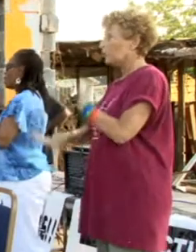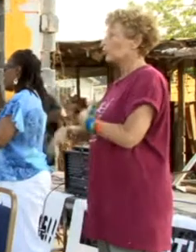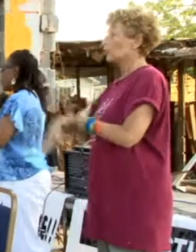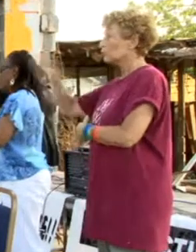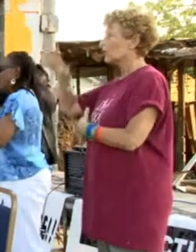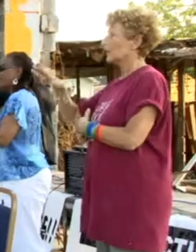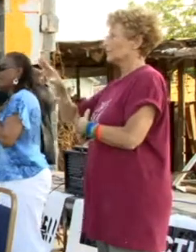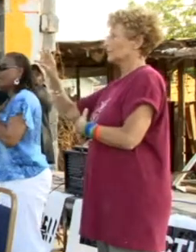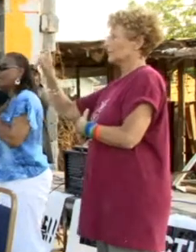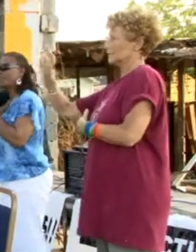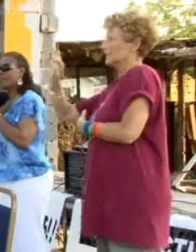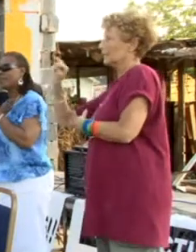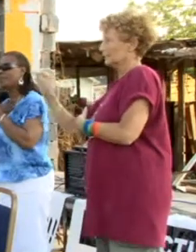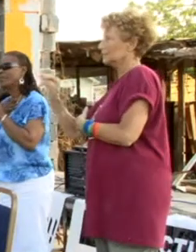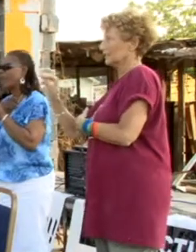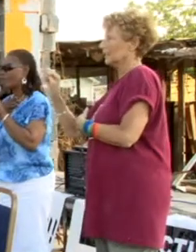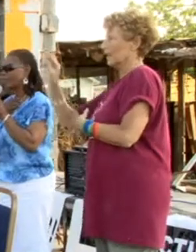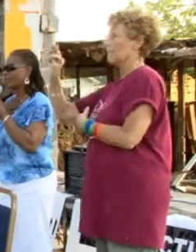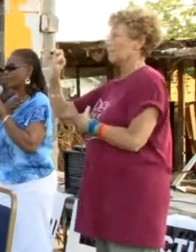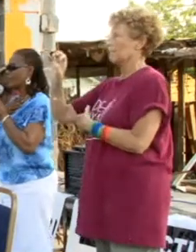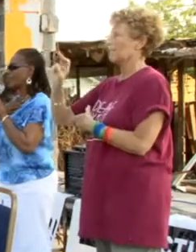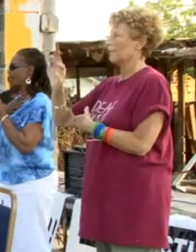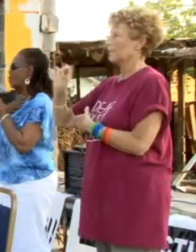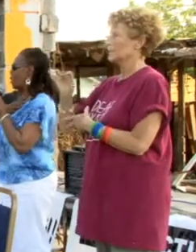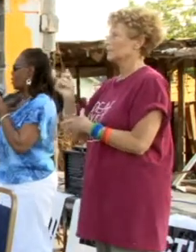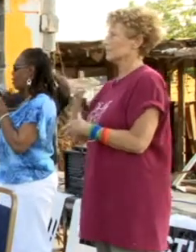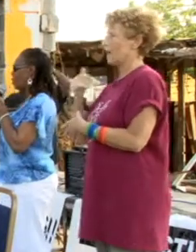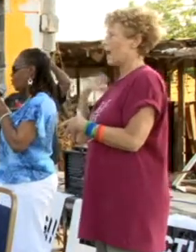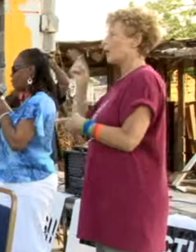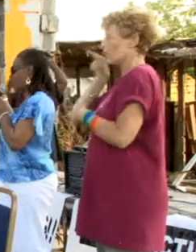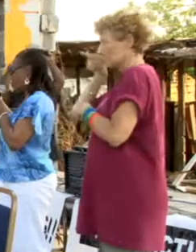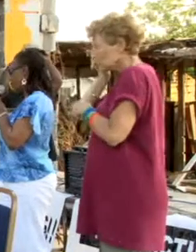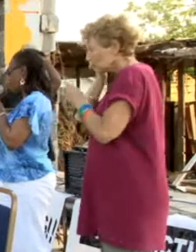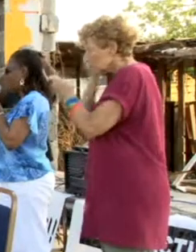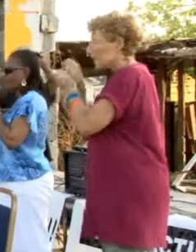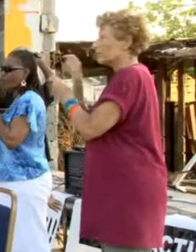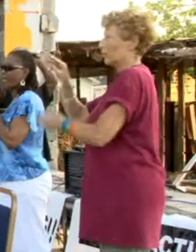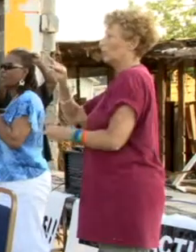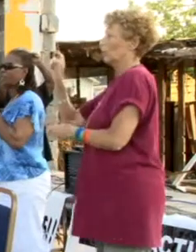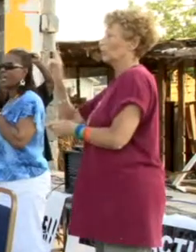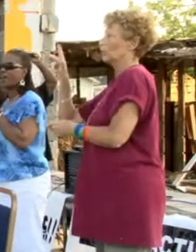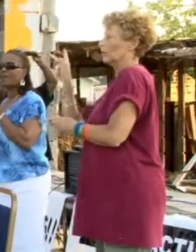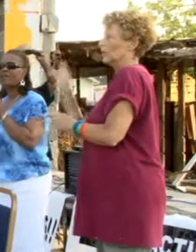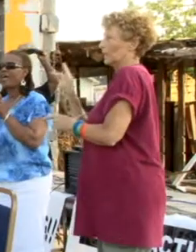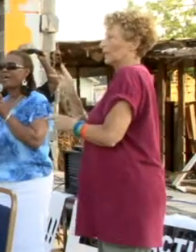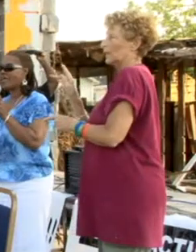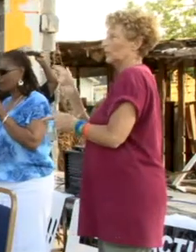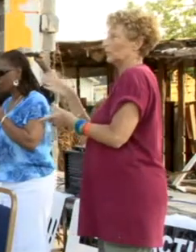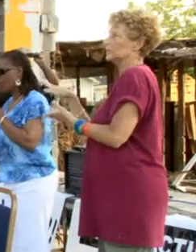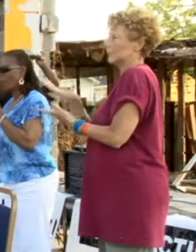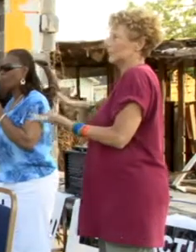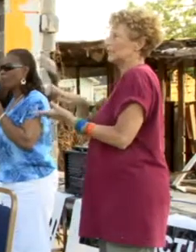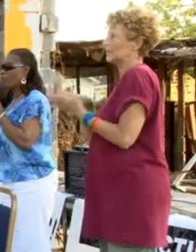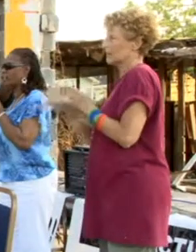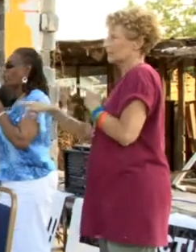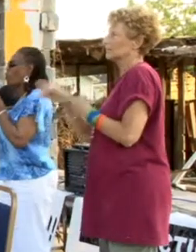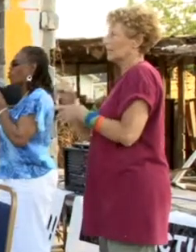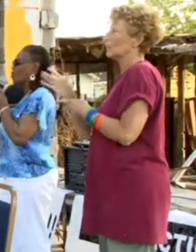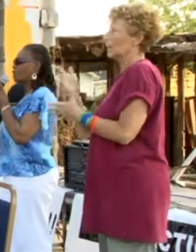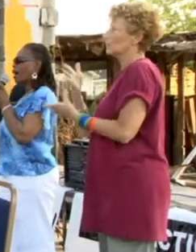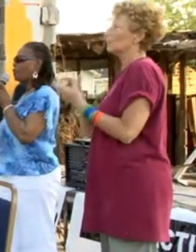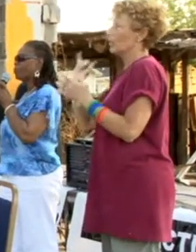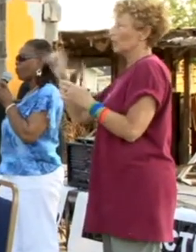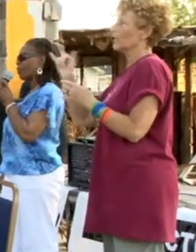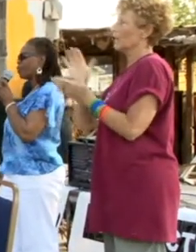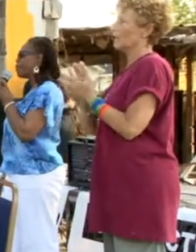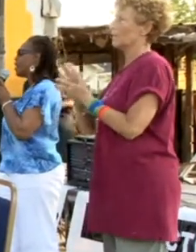was there when Dr. King was killed. My sister worked at the Lorraine Hotel, and I was part of the march. My uncle